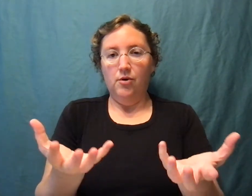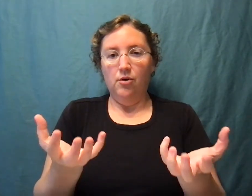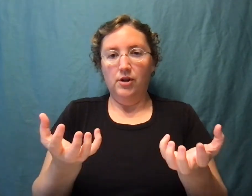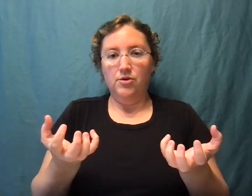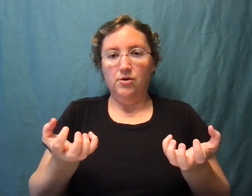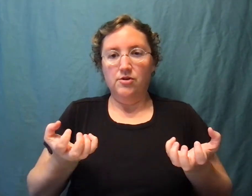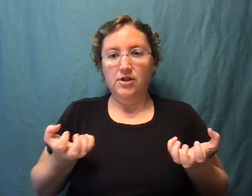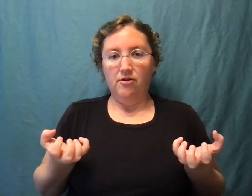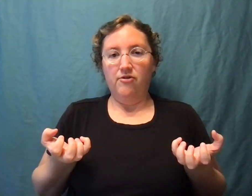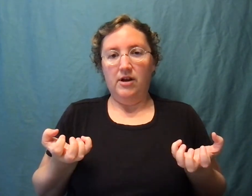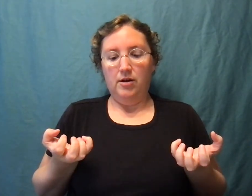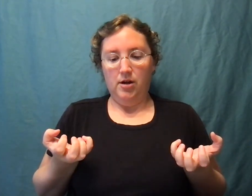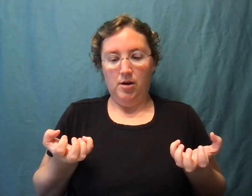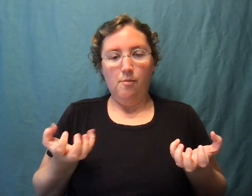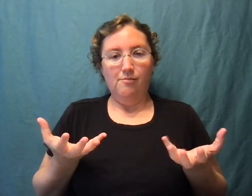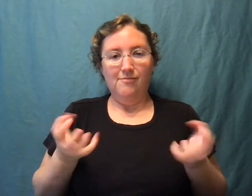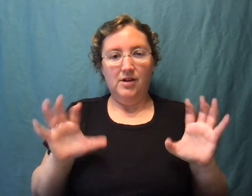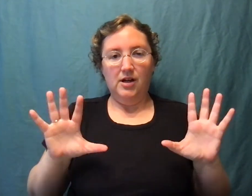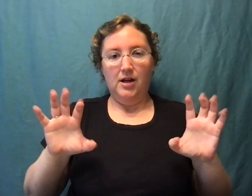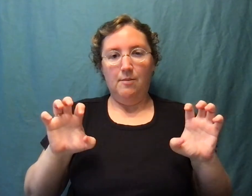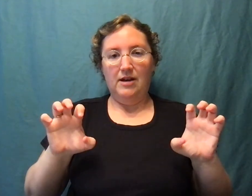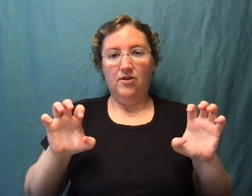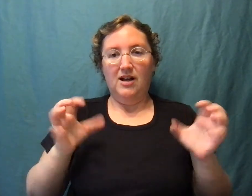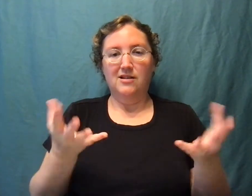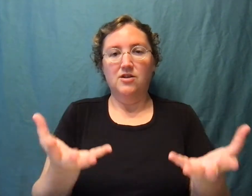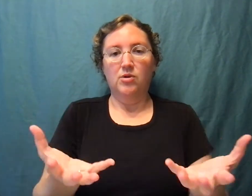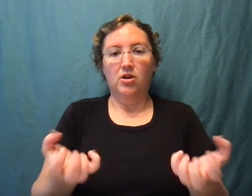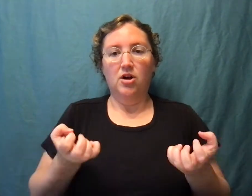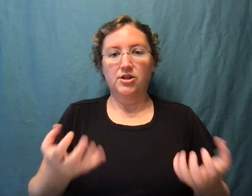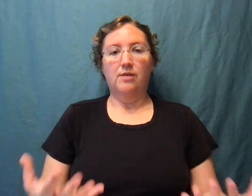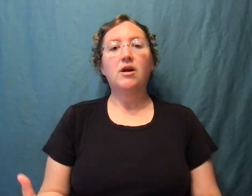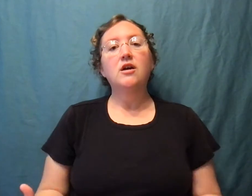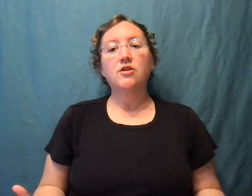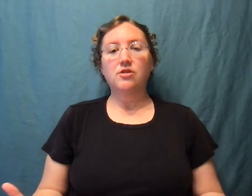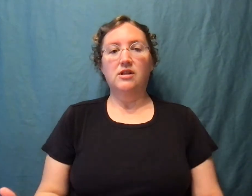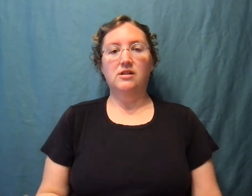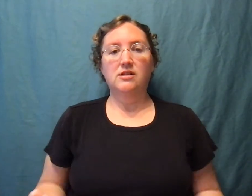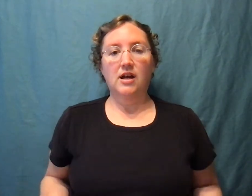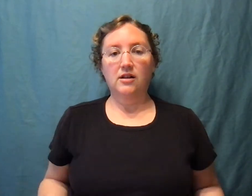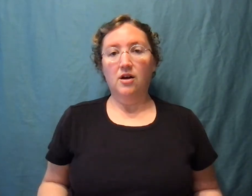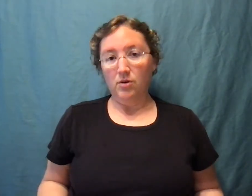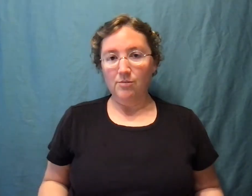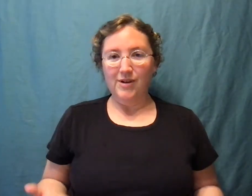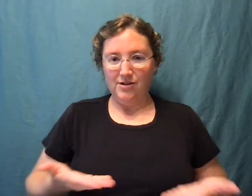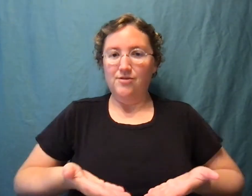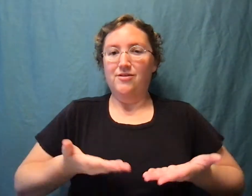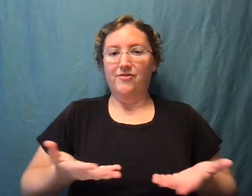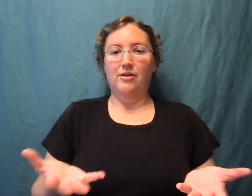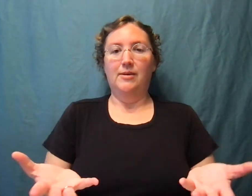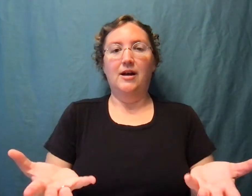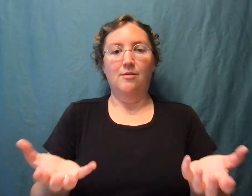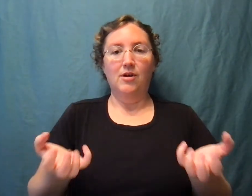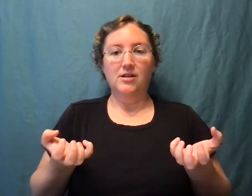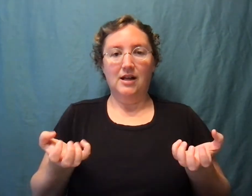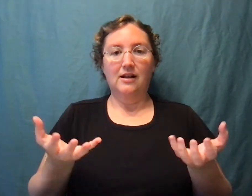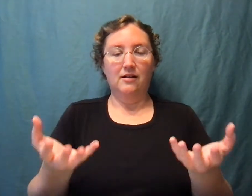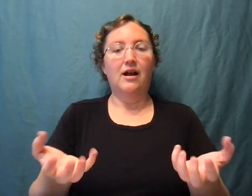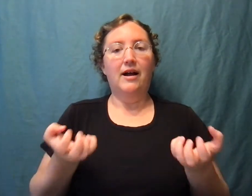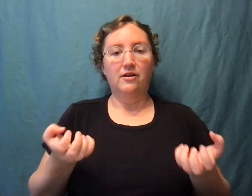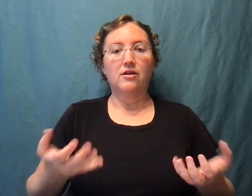Pull it towards yourself and make your hands into a claw shape. Usually this is signed lower, but due to the filming, I'm signing it a little higher.